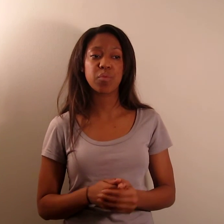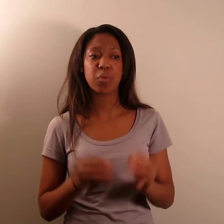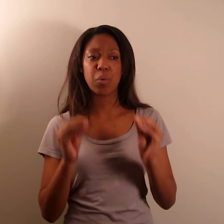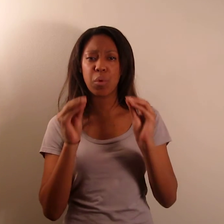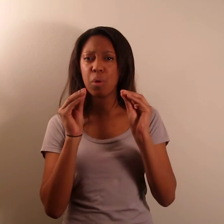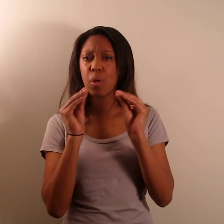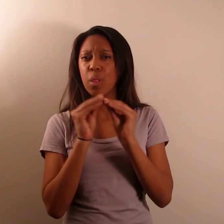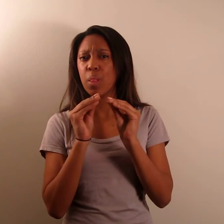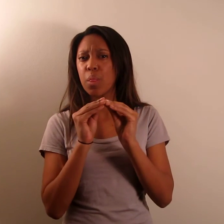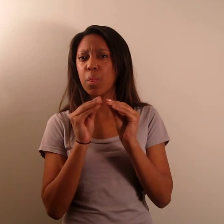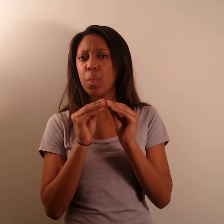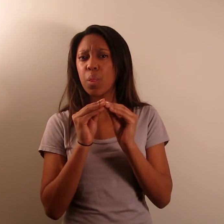attention.